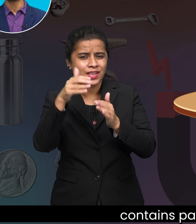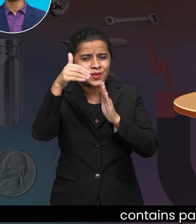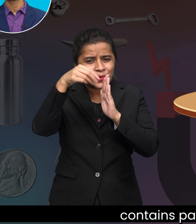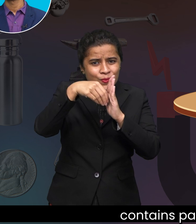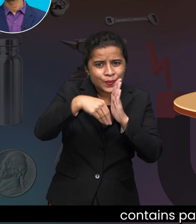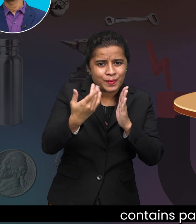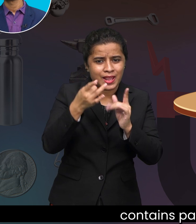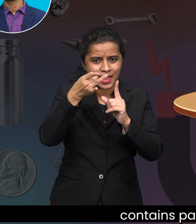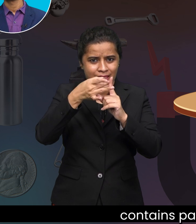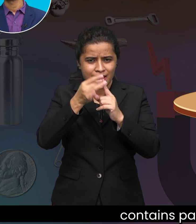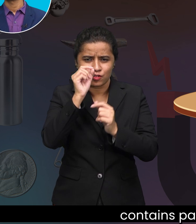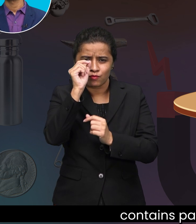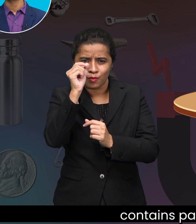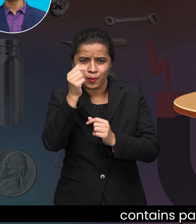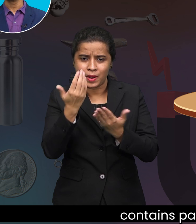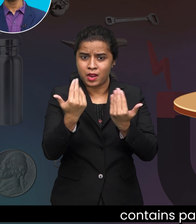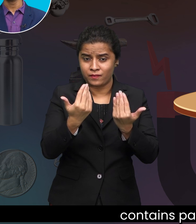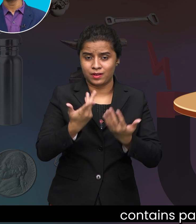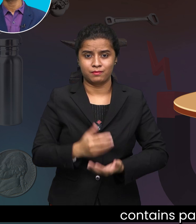have iron.